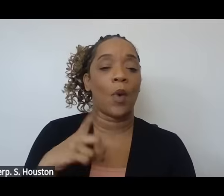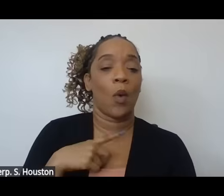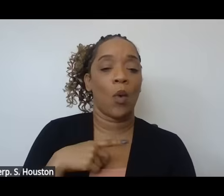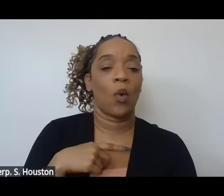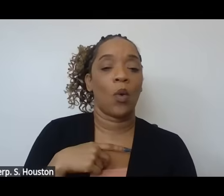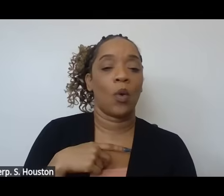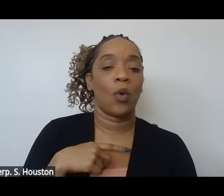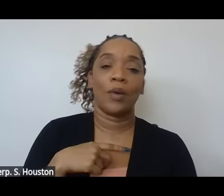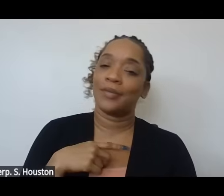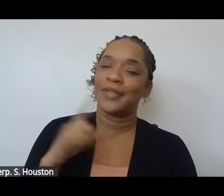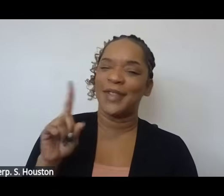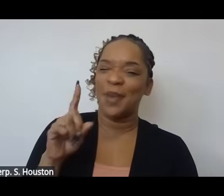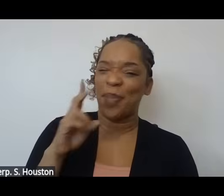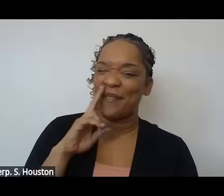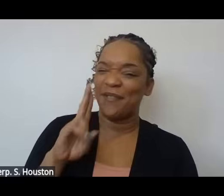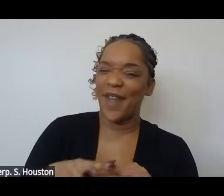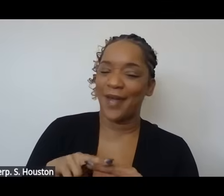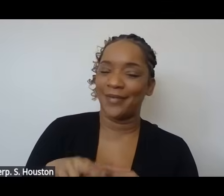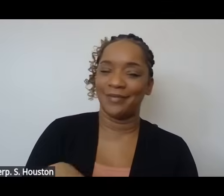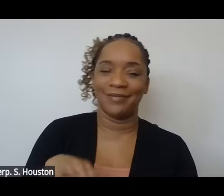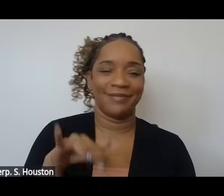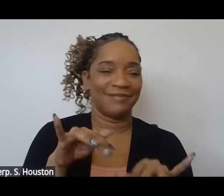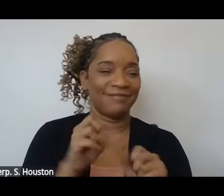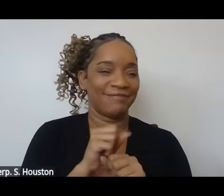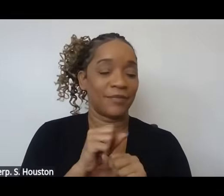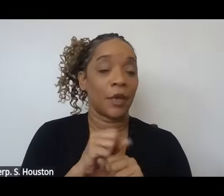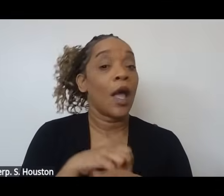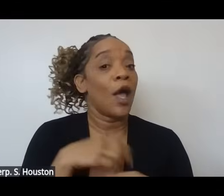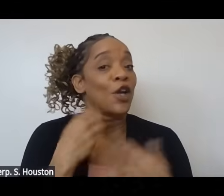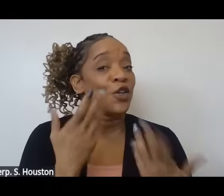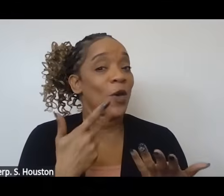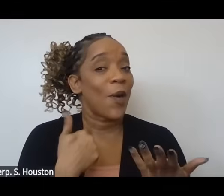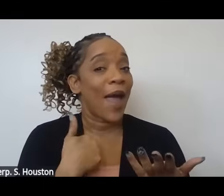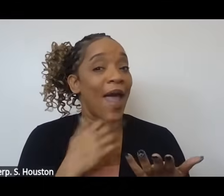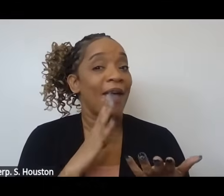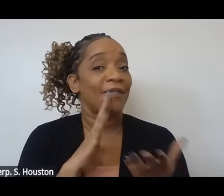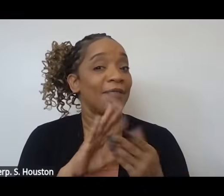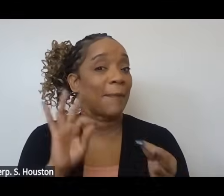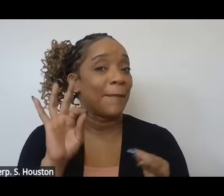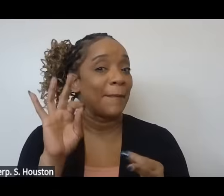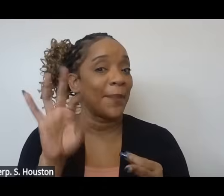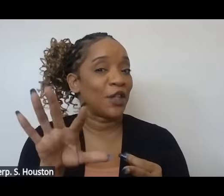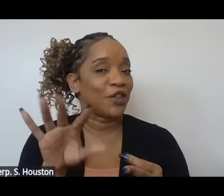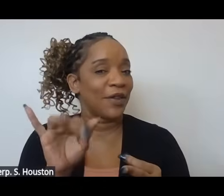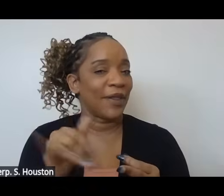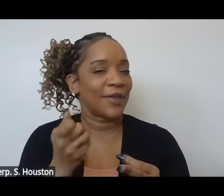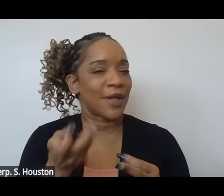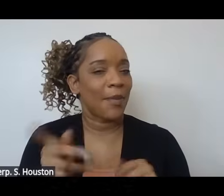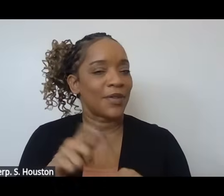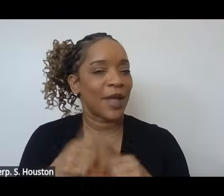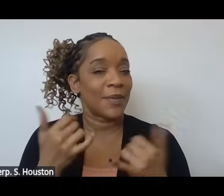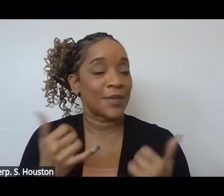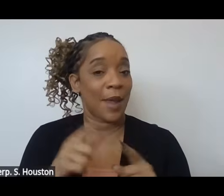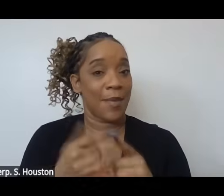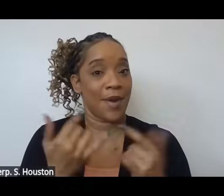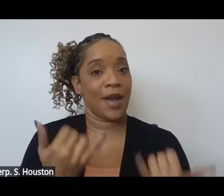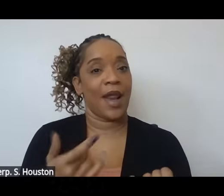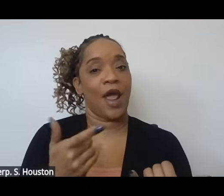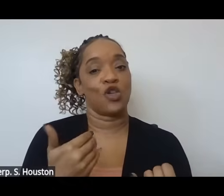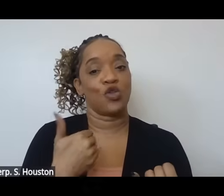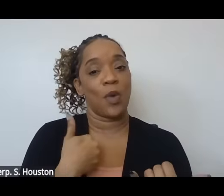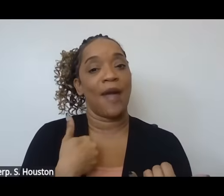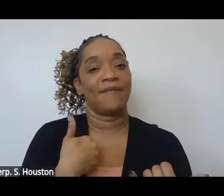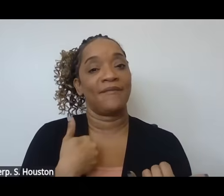fun. So I've mentioned this a couple of times now, but now you have